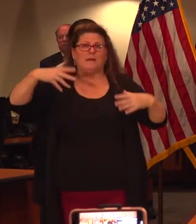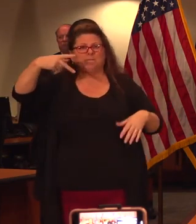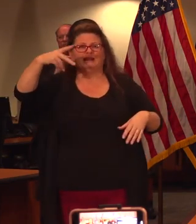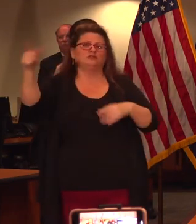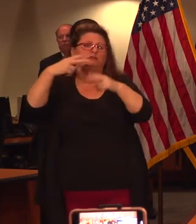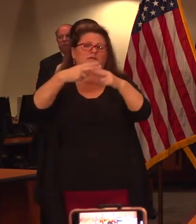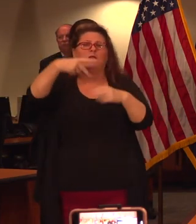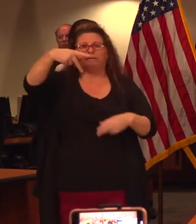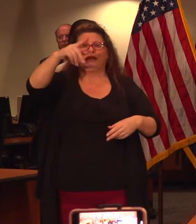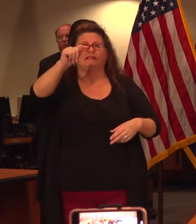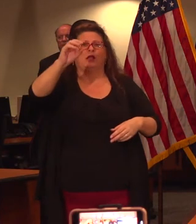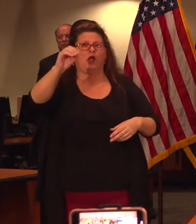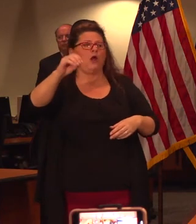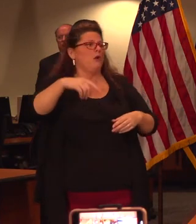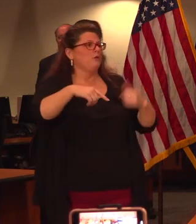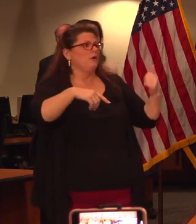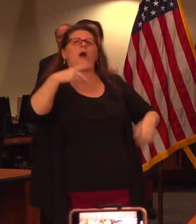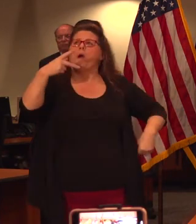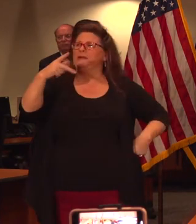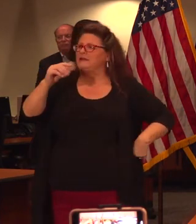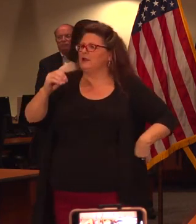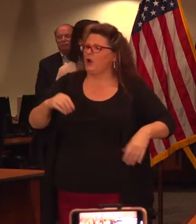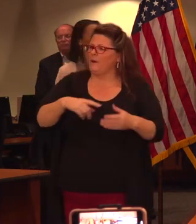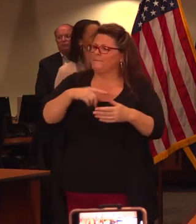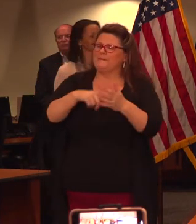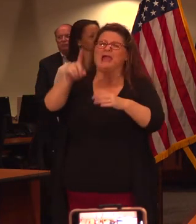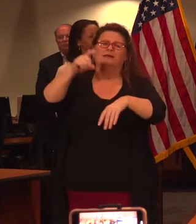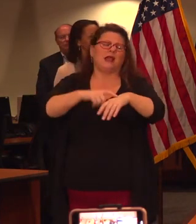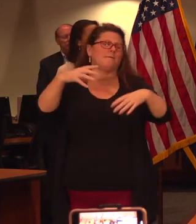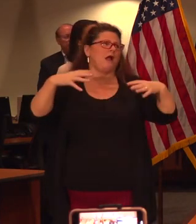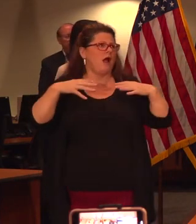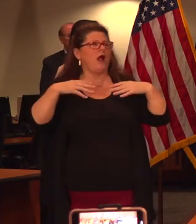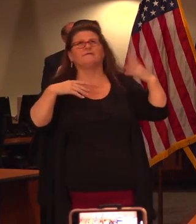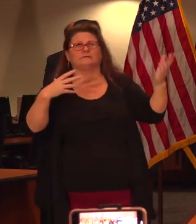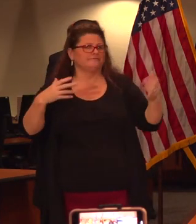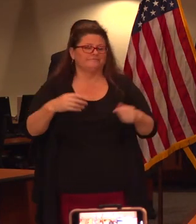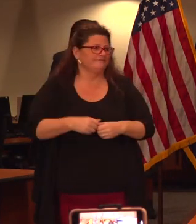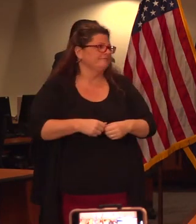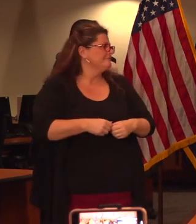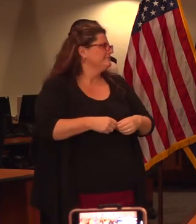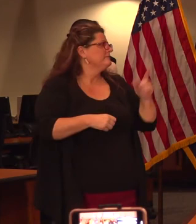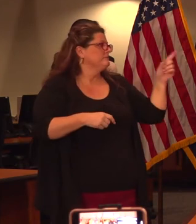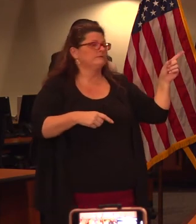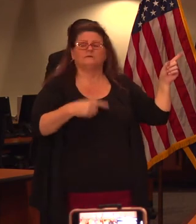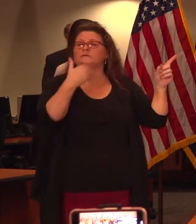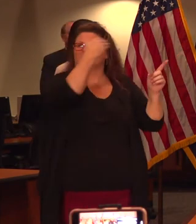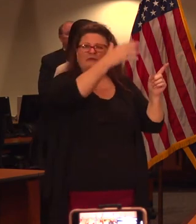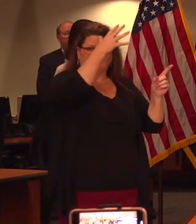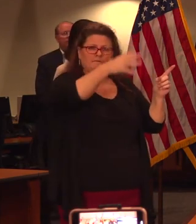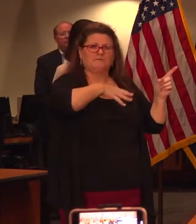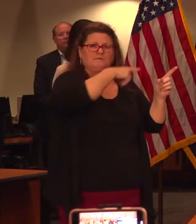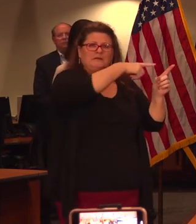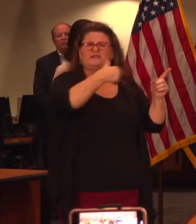PTO? Paid time off or oh, vacation. Goodness. Paid time off. They can use paid leave. There are a number of things that they can do